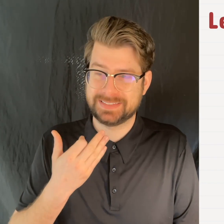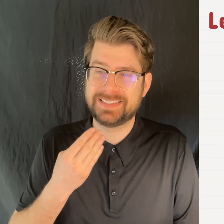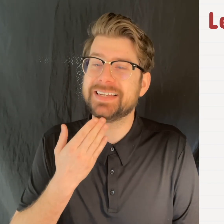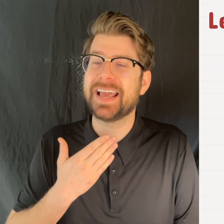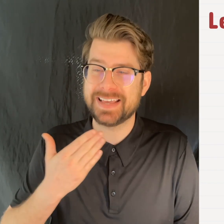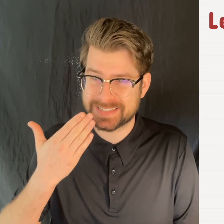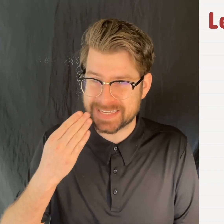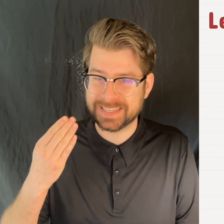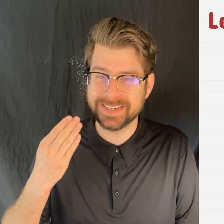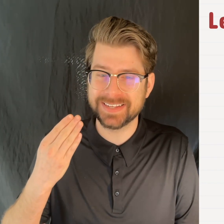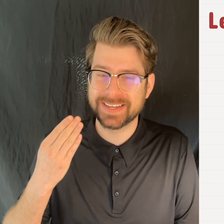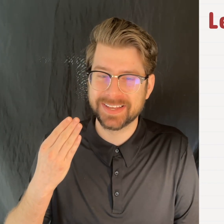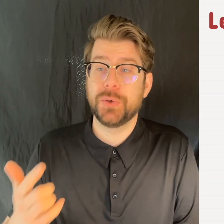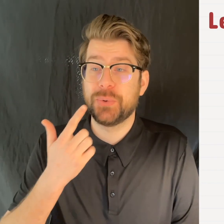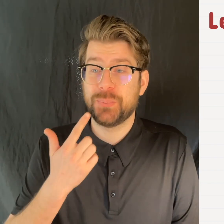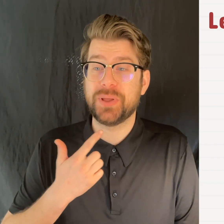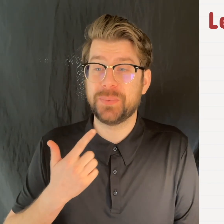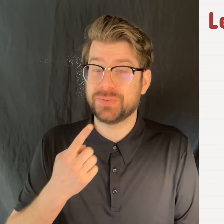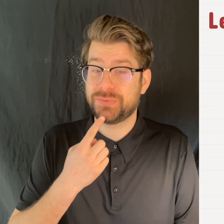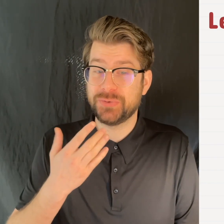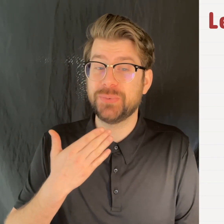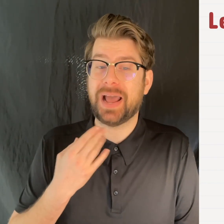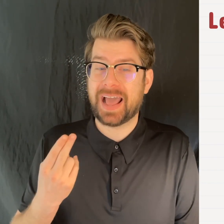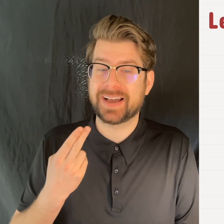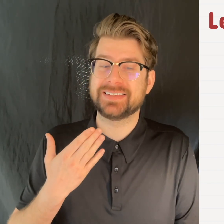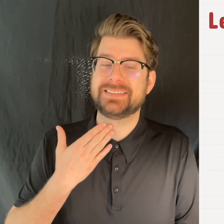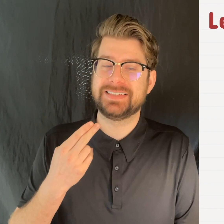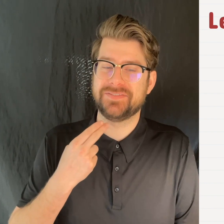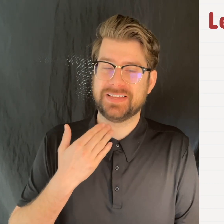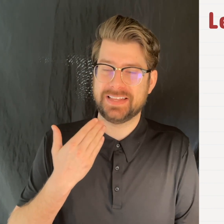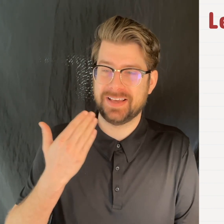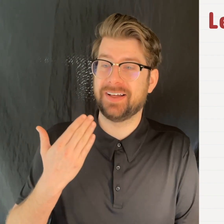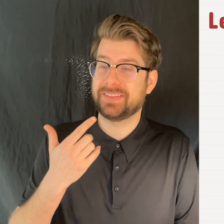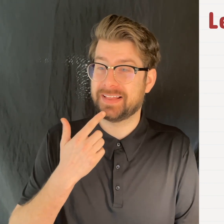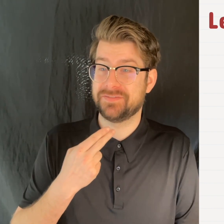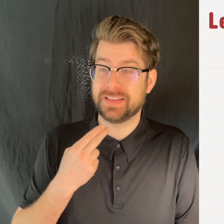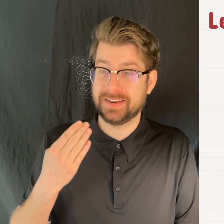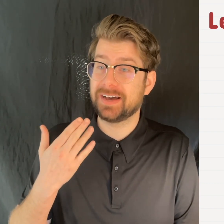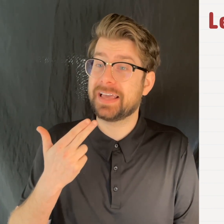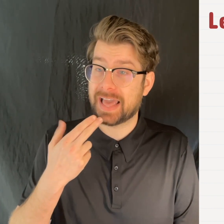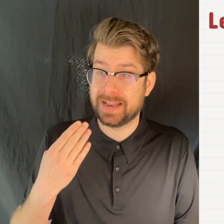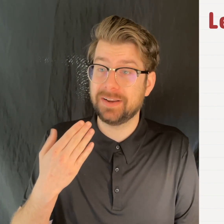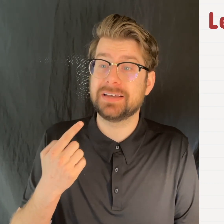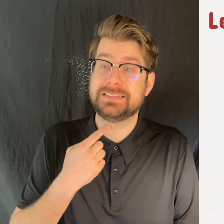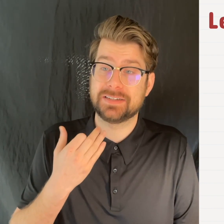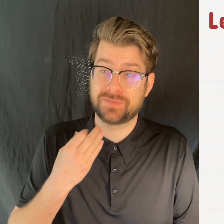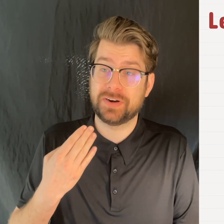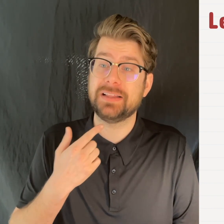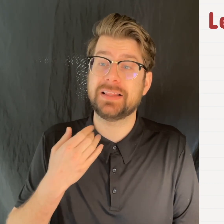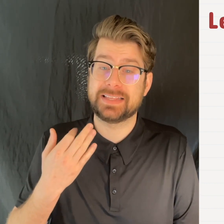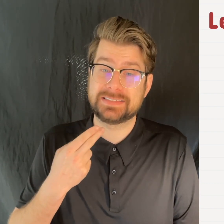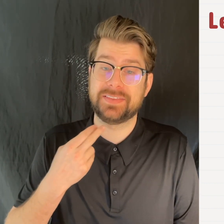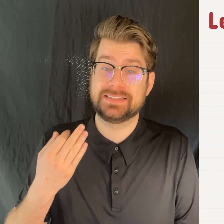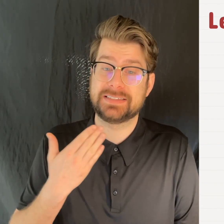Lesson 18. We will do activity 11 again, a different list this